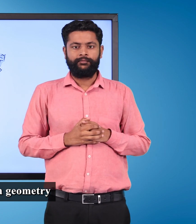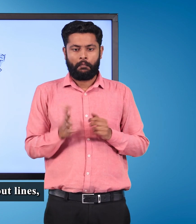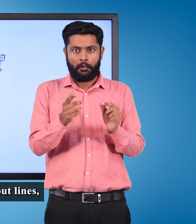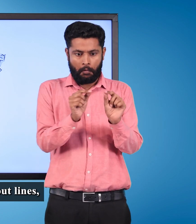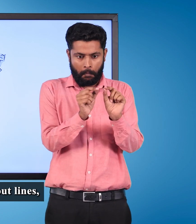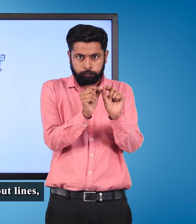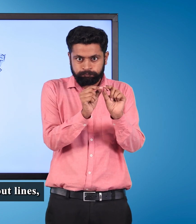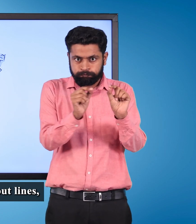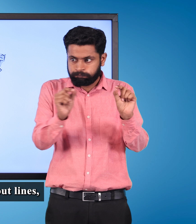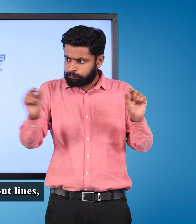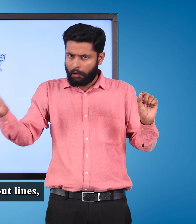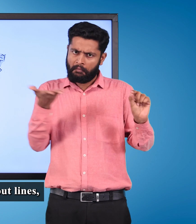we study about lines,